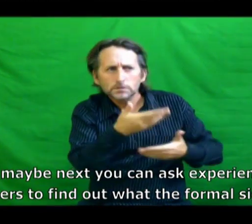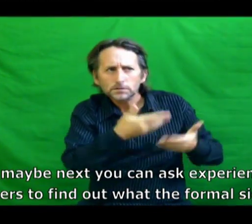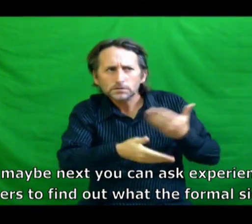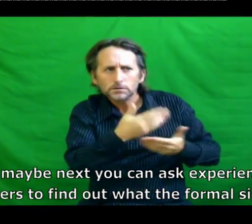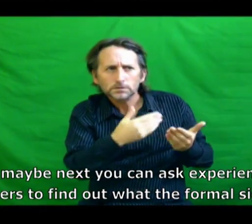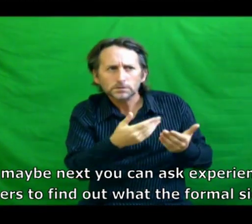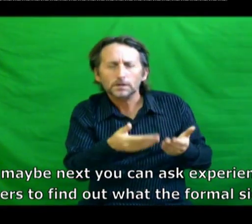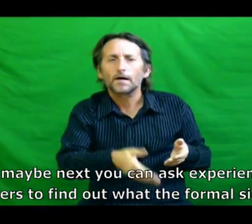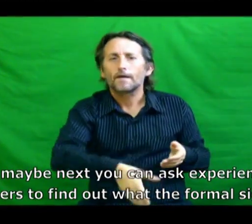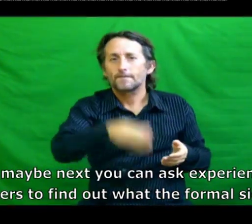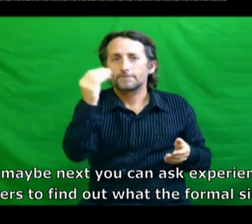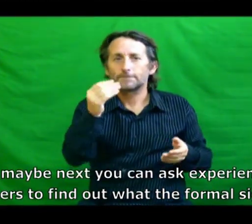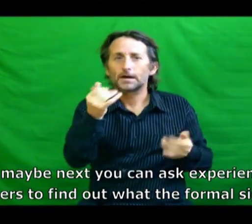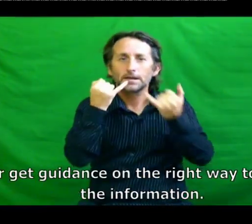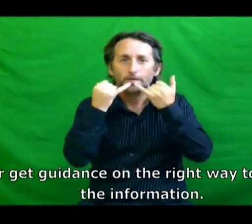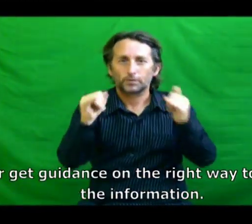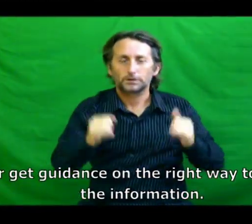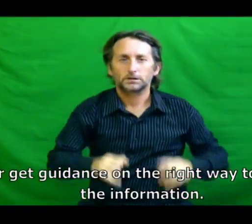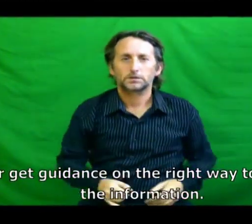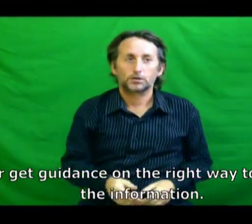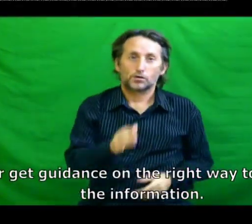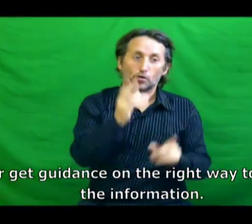or get guidance on the right way to sign the information.